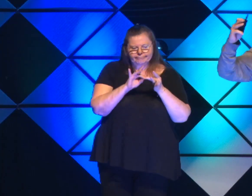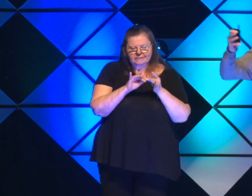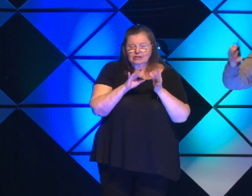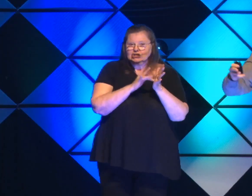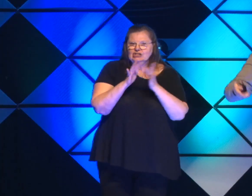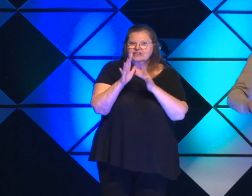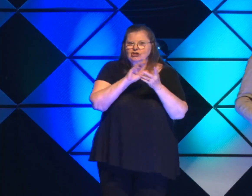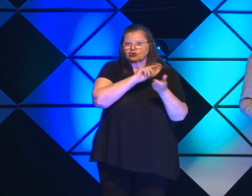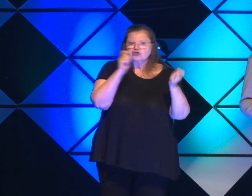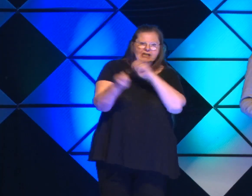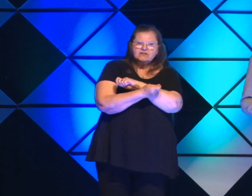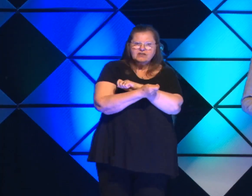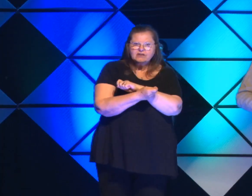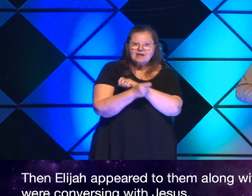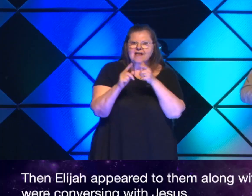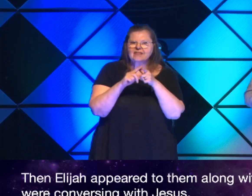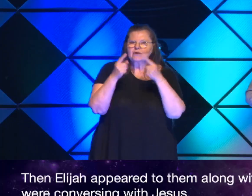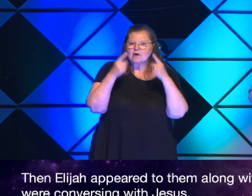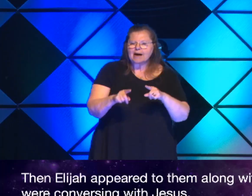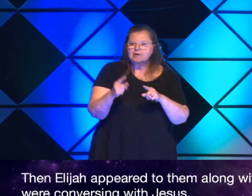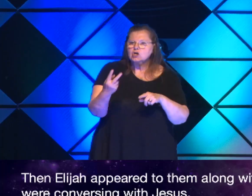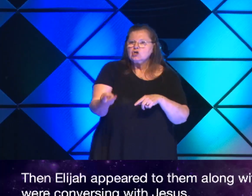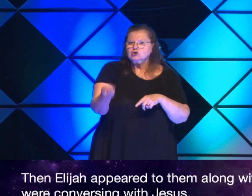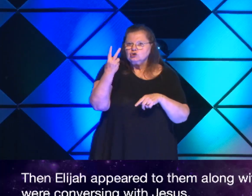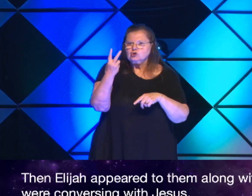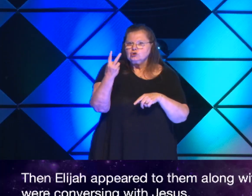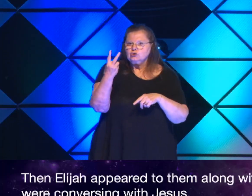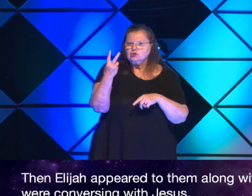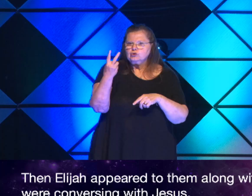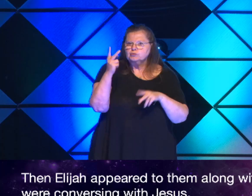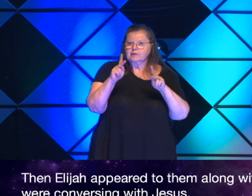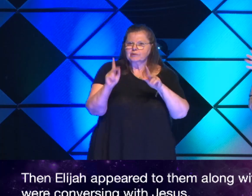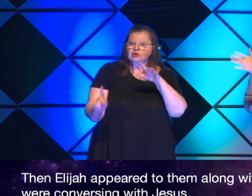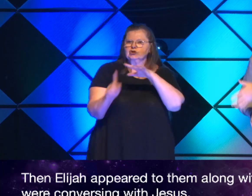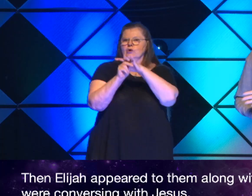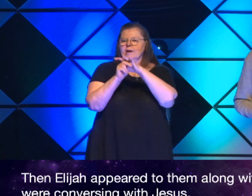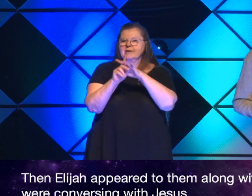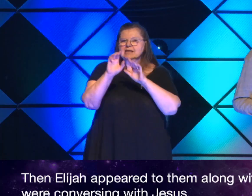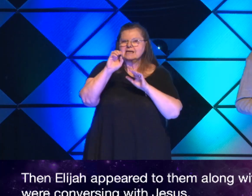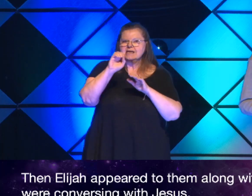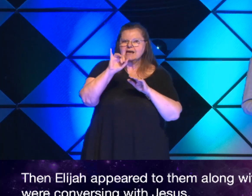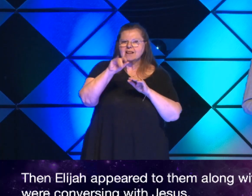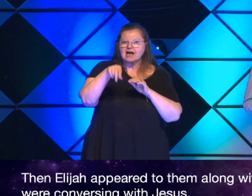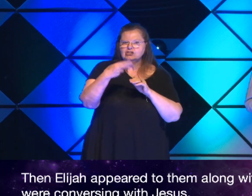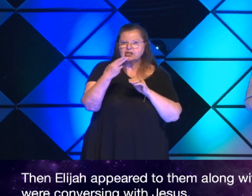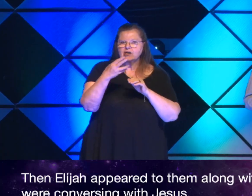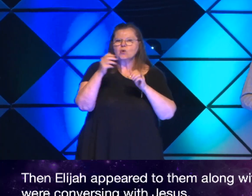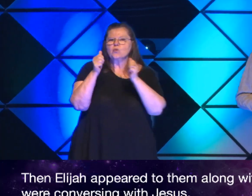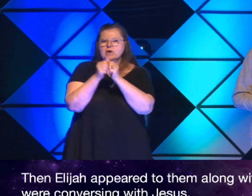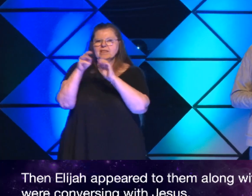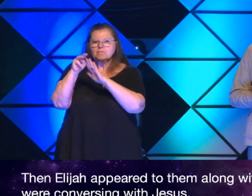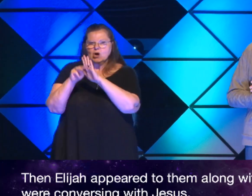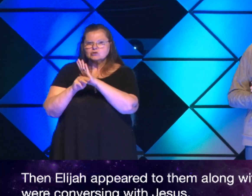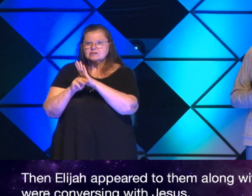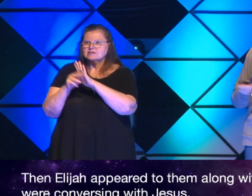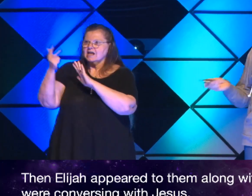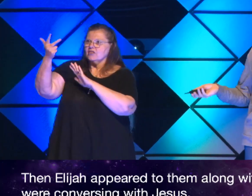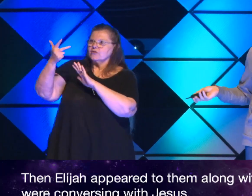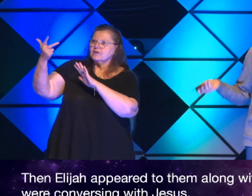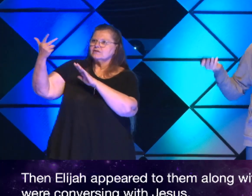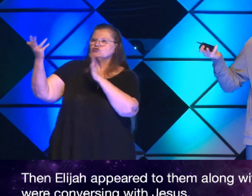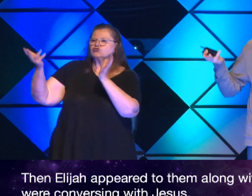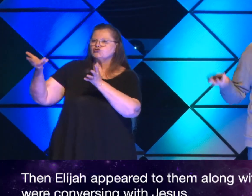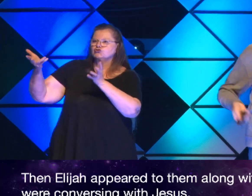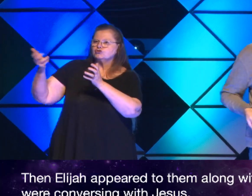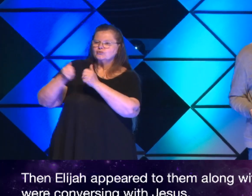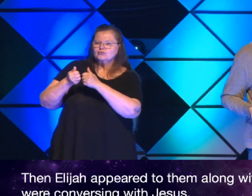two guys show up. It says, Elijah appeared to them along with Moses, and they were conversing